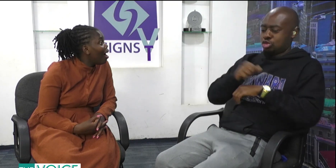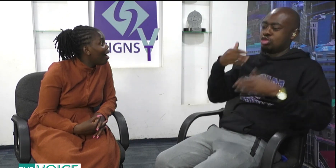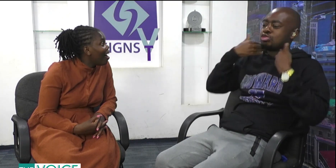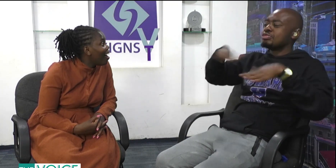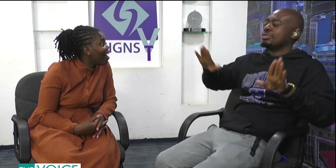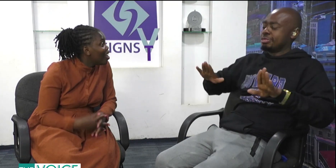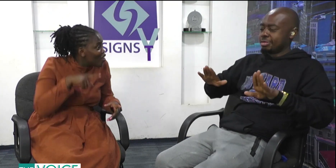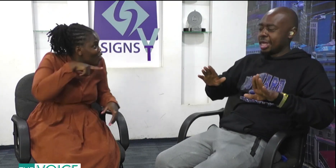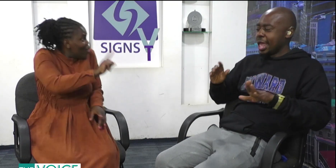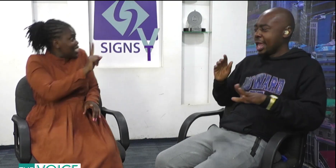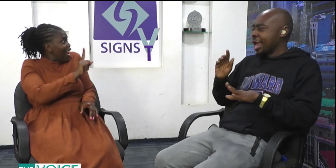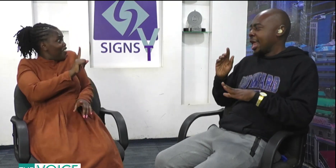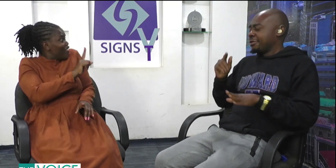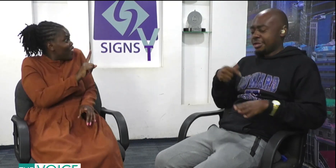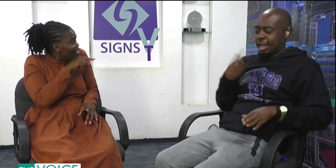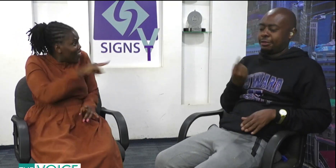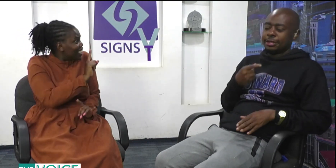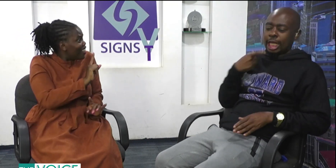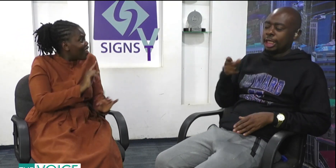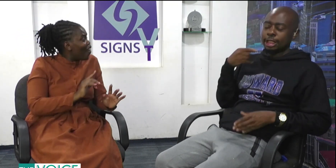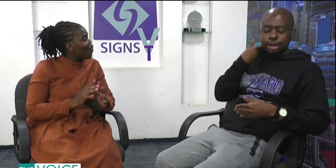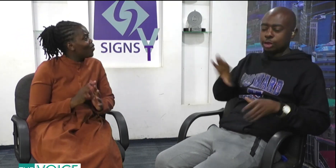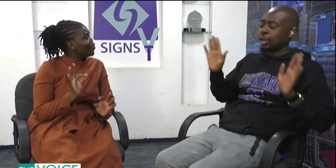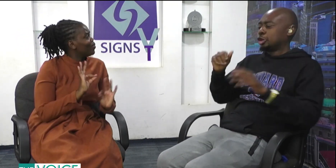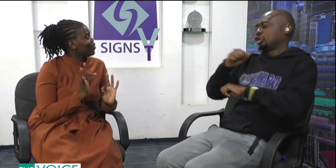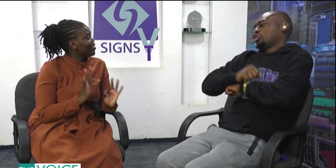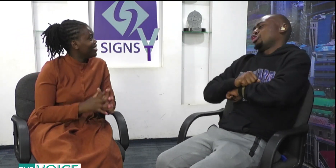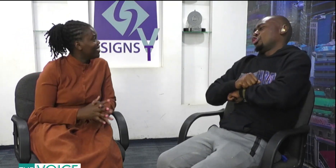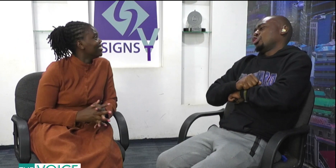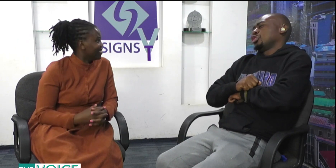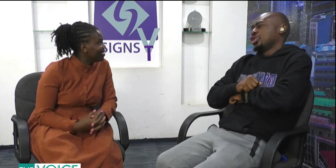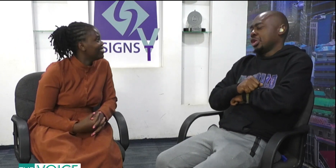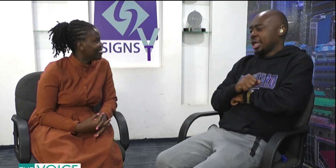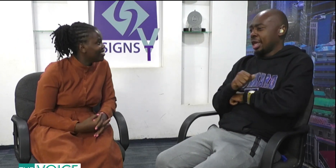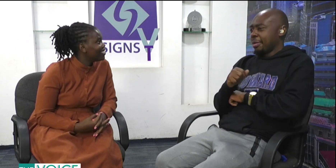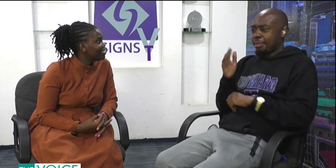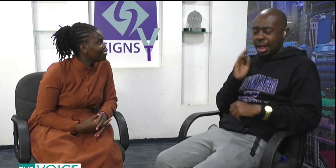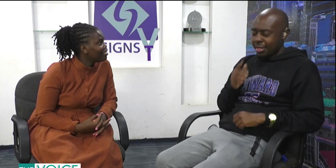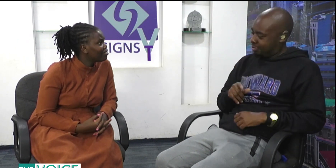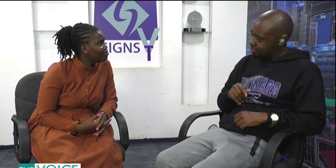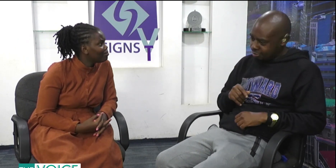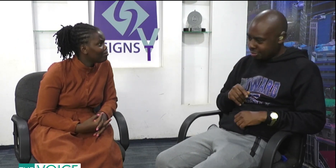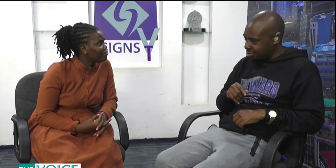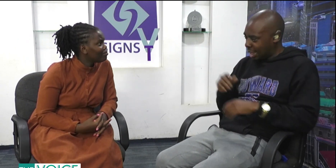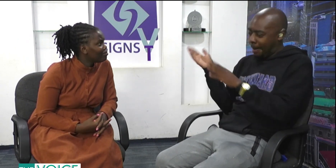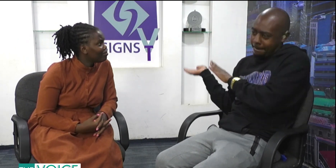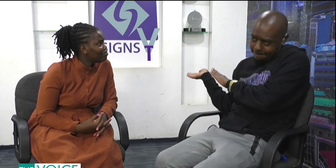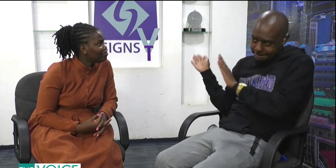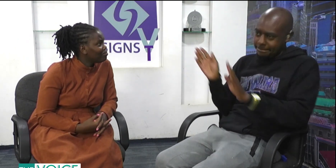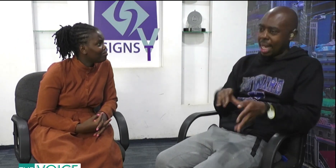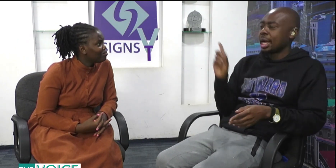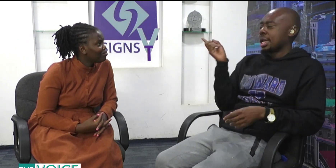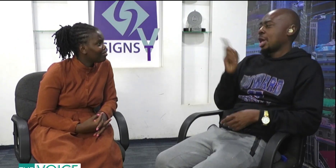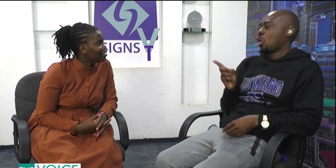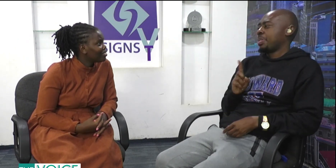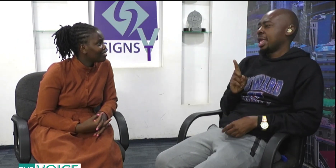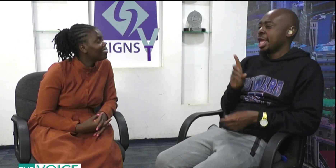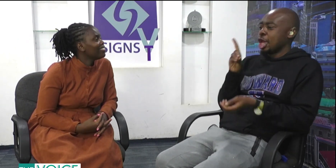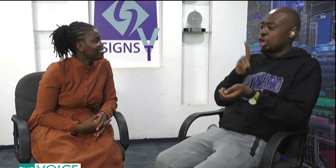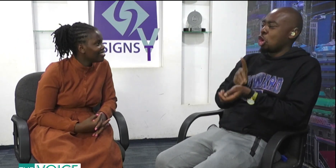and I didn't want to go to school because I was learning in a hearing school. So they brought me